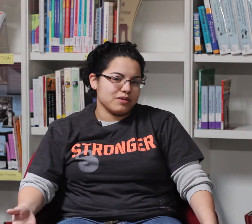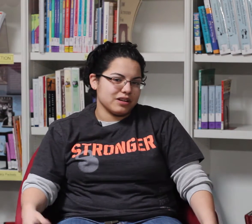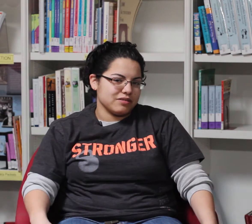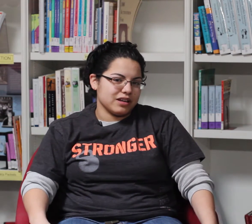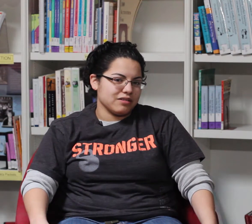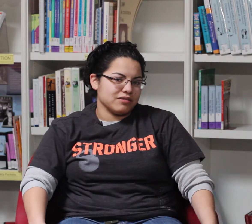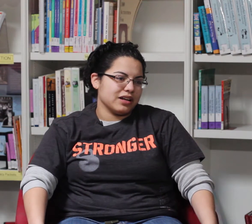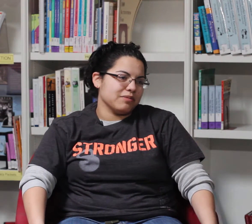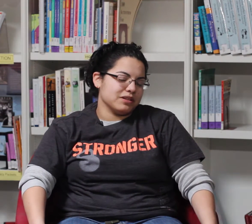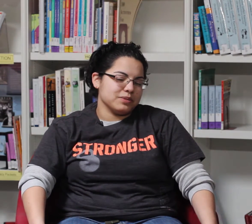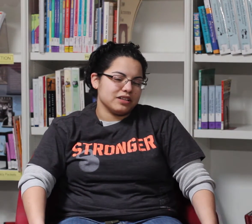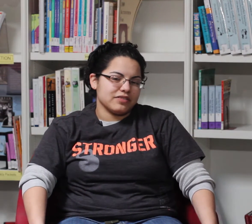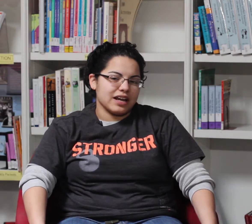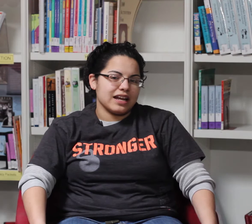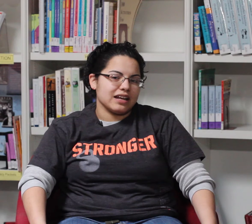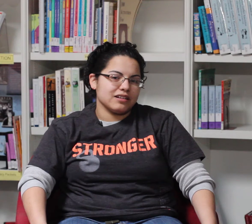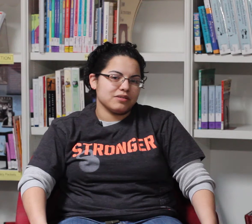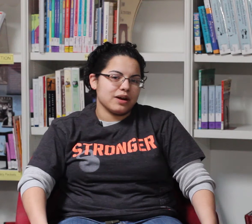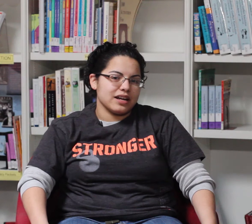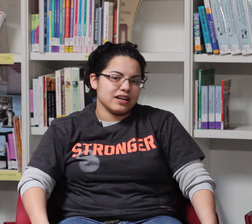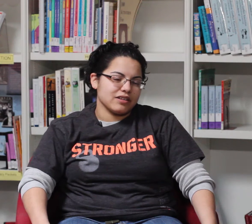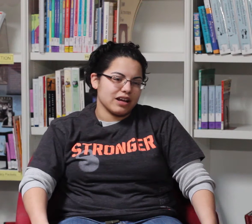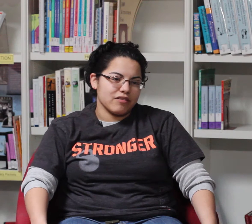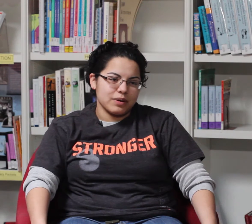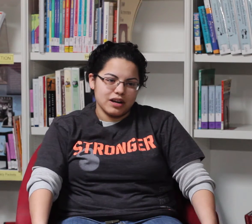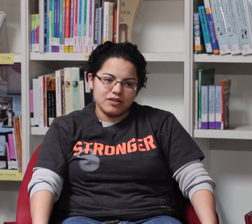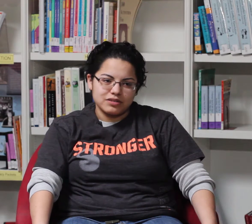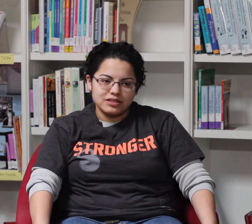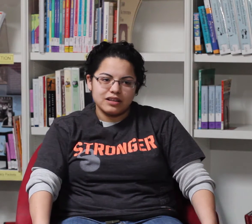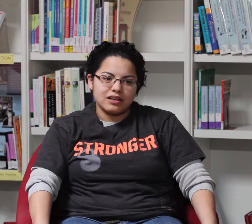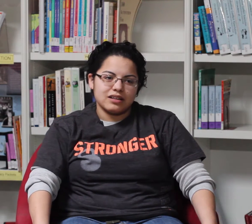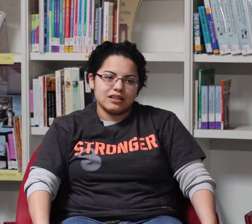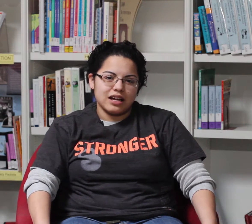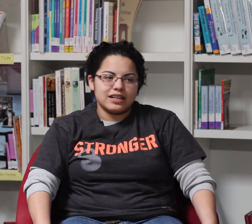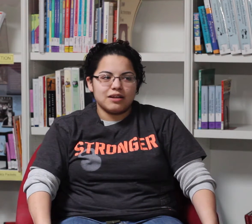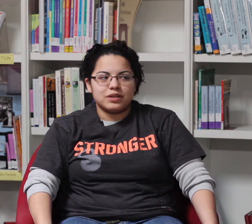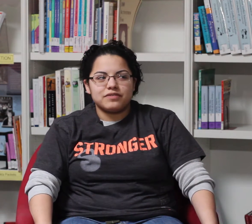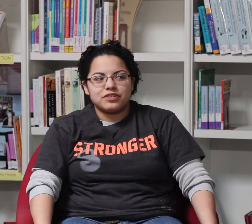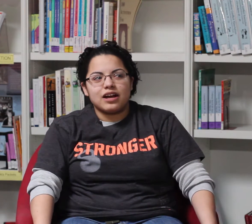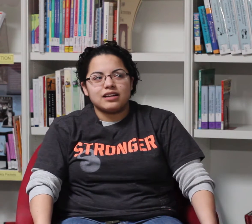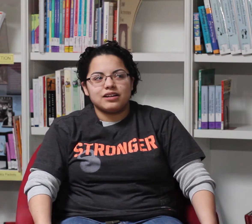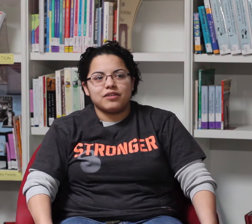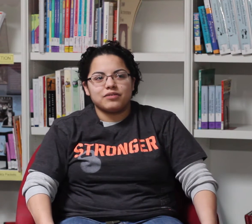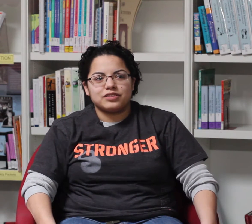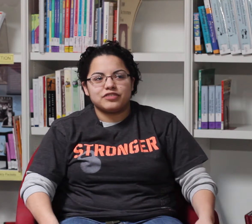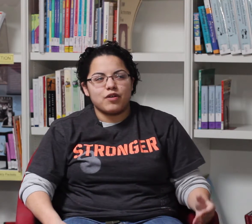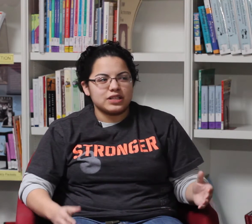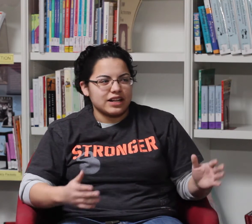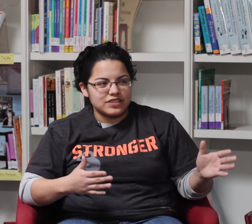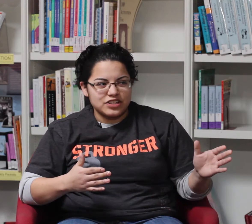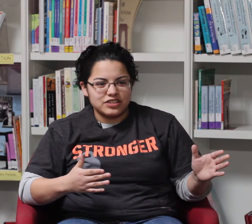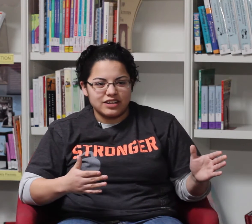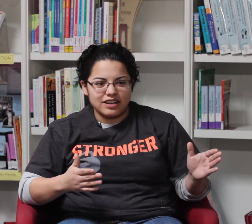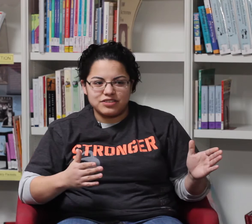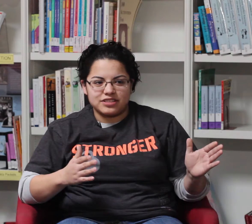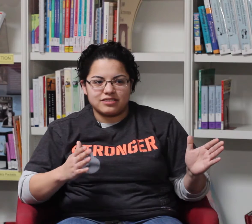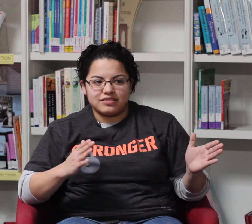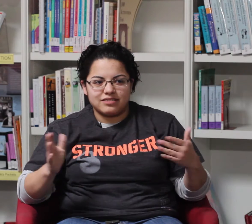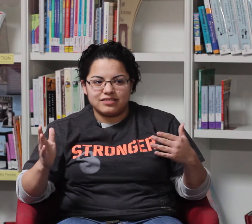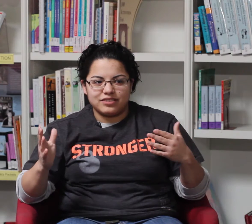I knew that okay, I'm a little bit different. I can't quite hear like everybody else. At times I've tried, just focusing on the teacher, and I was just